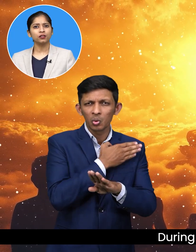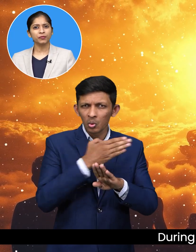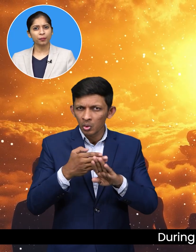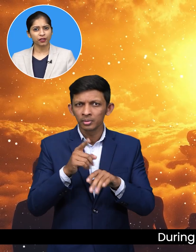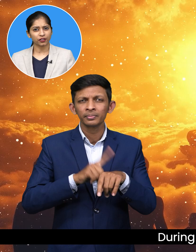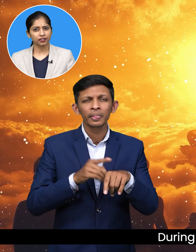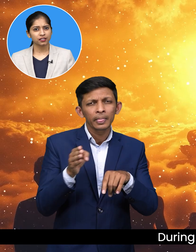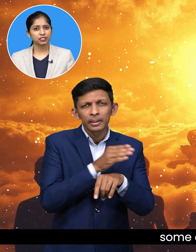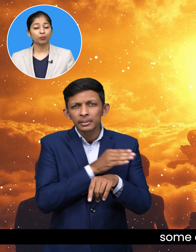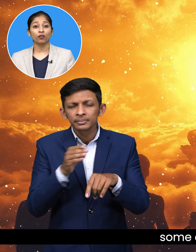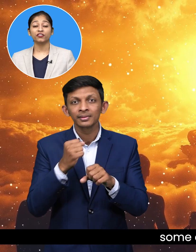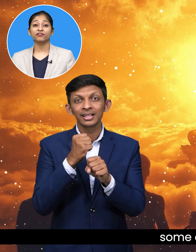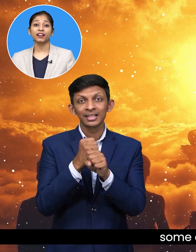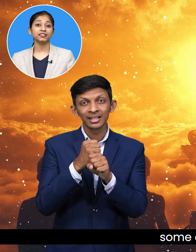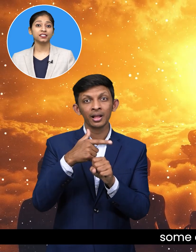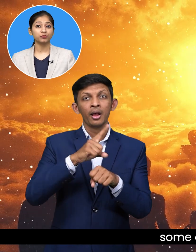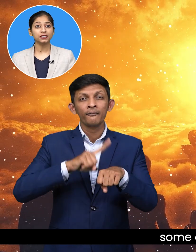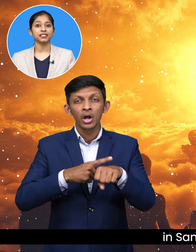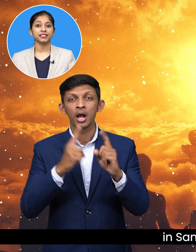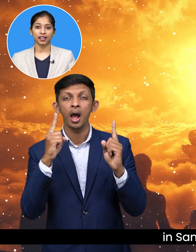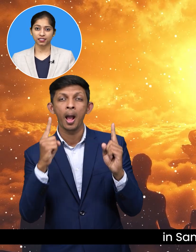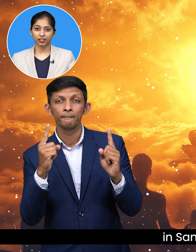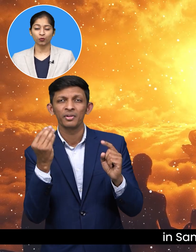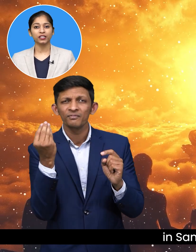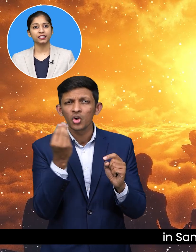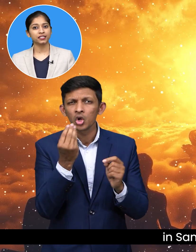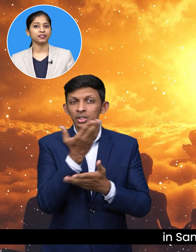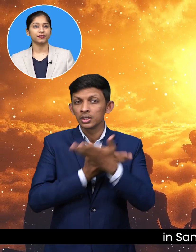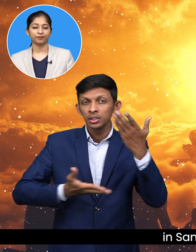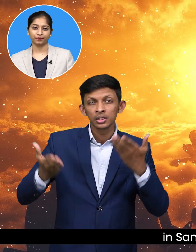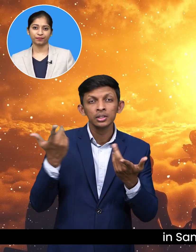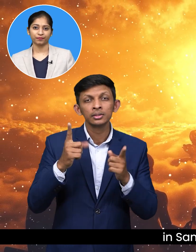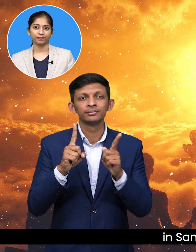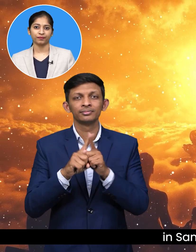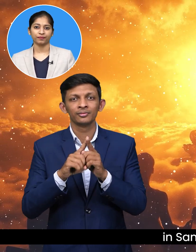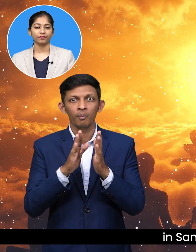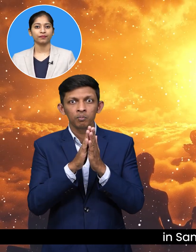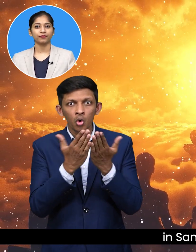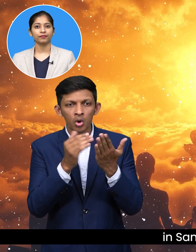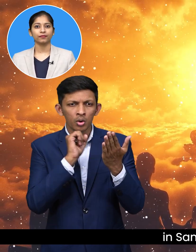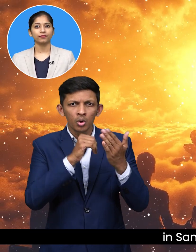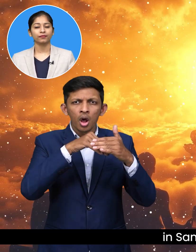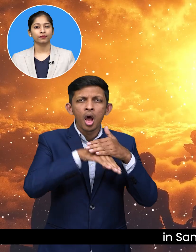During the Gupta period, some of the finest books in Sanskrit were written.